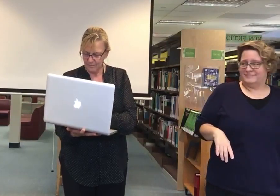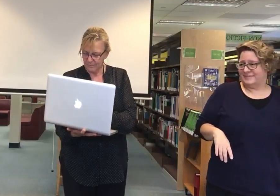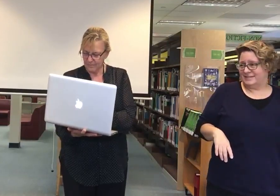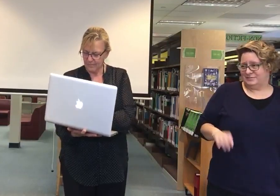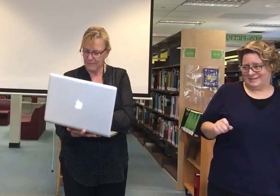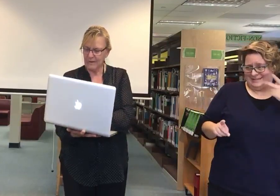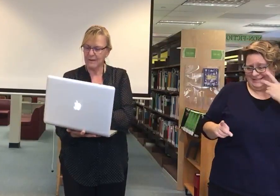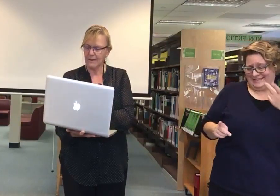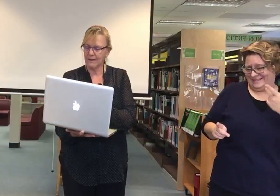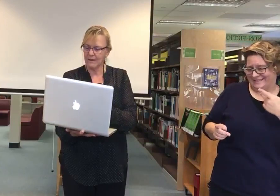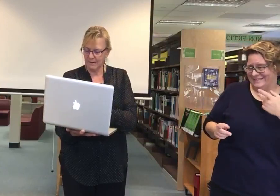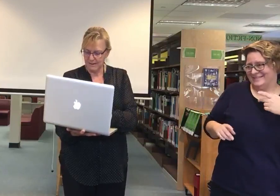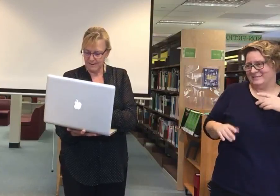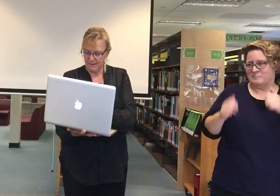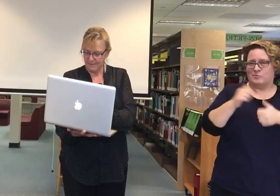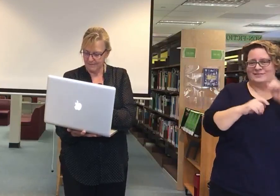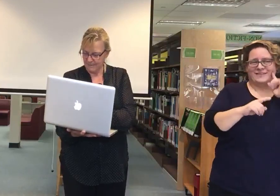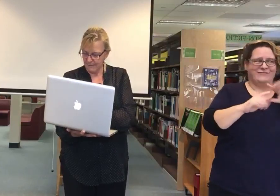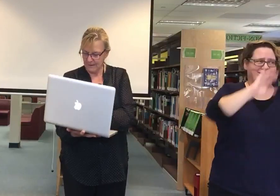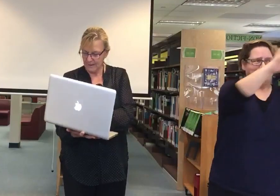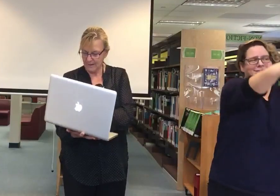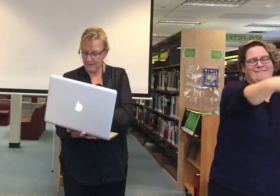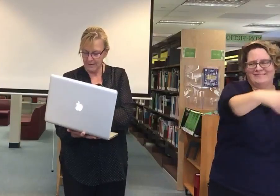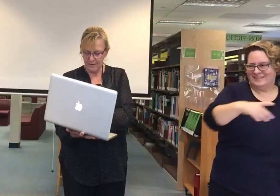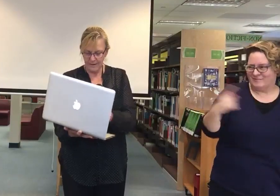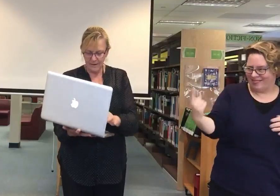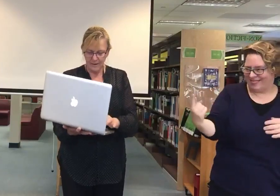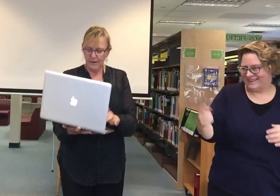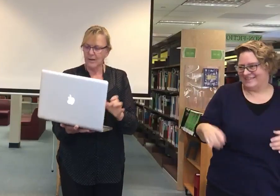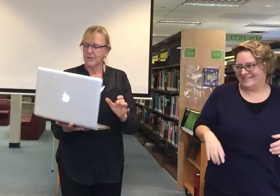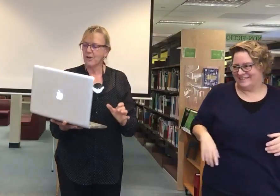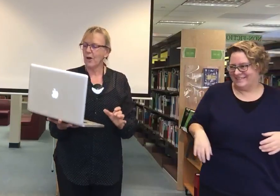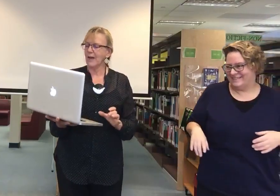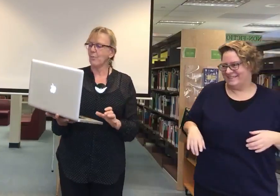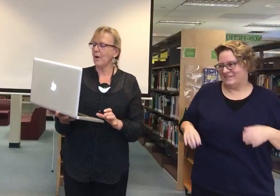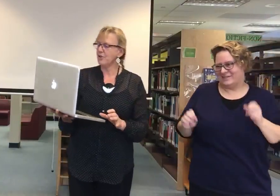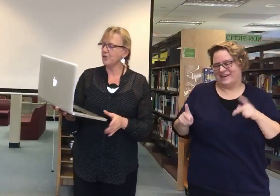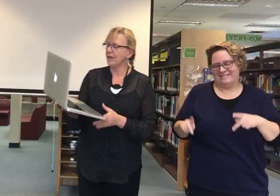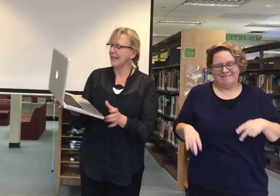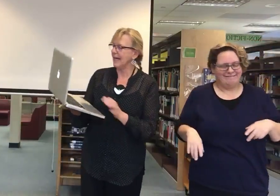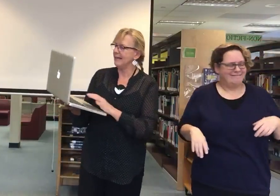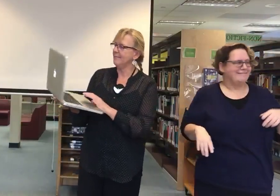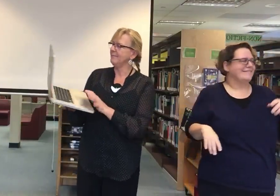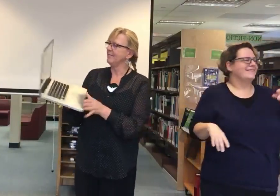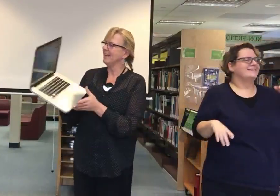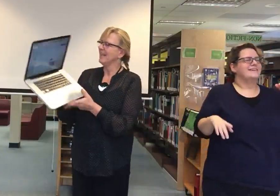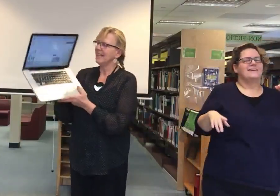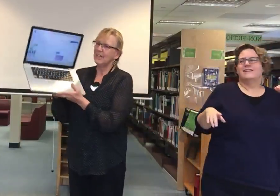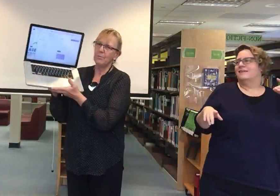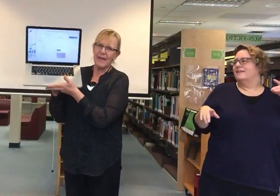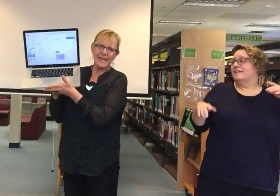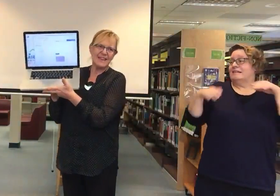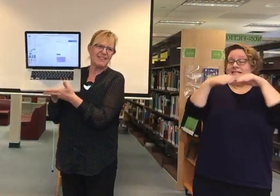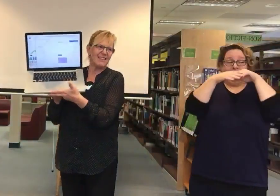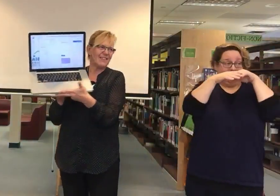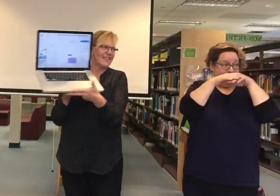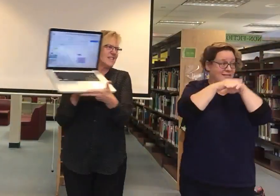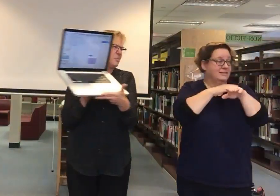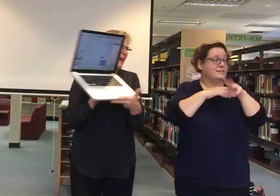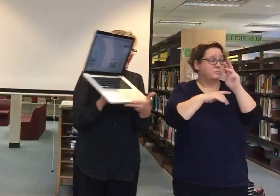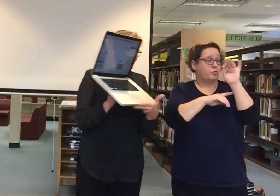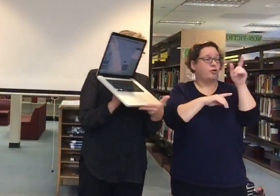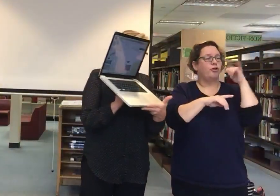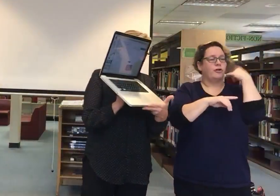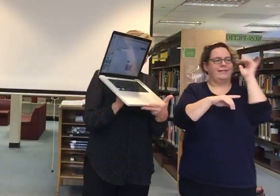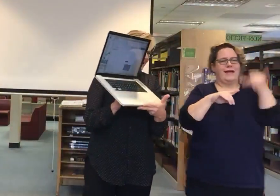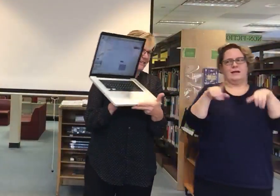Gotta put it down here, right? Let's try that one. So, and once you're in, you may get